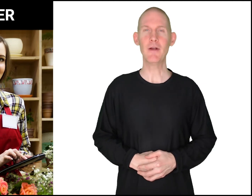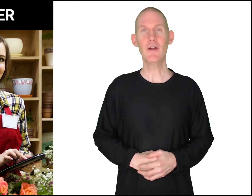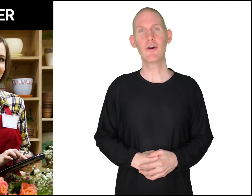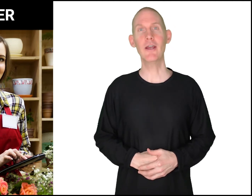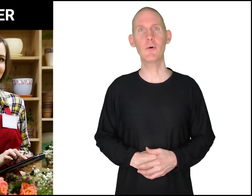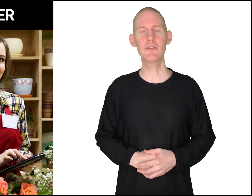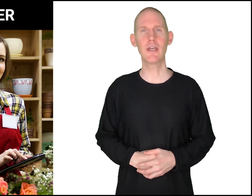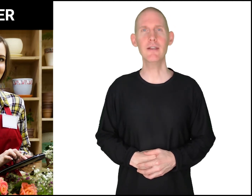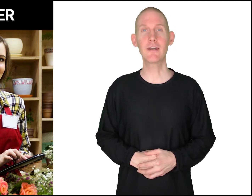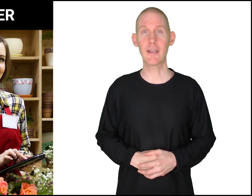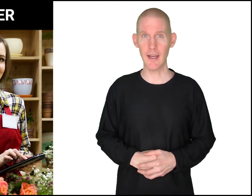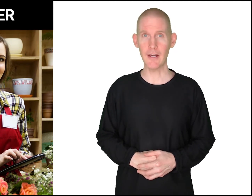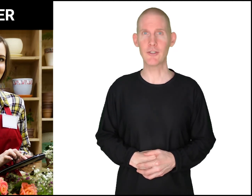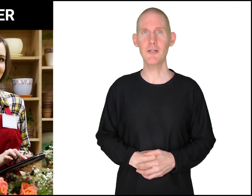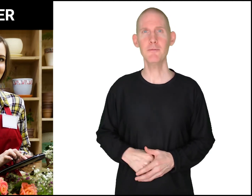Okay, once again, the cashier.